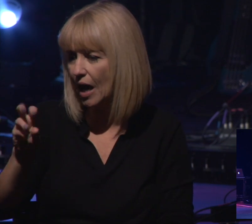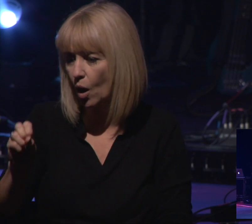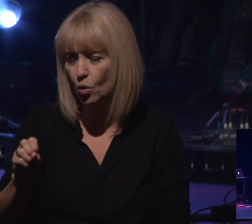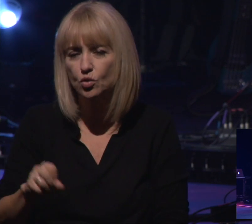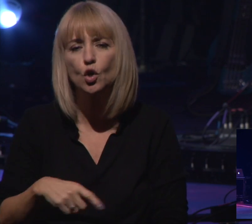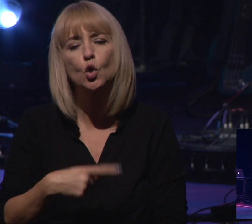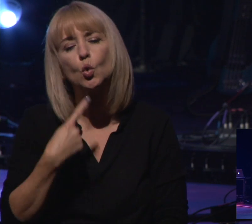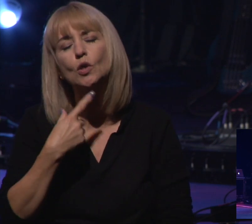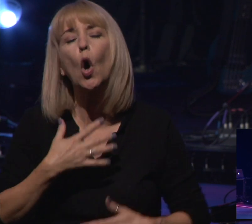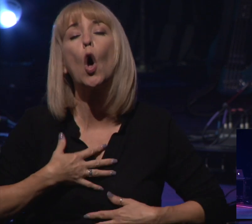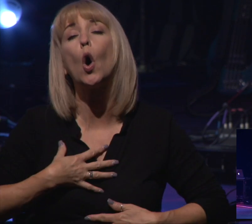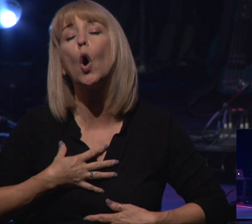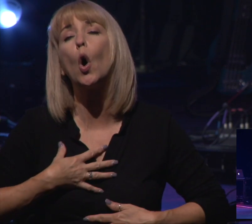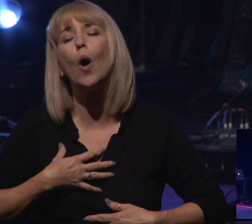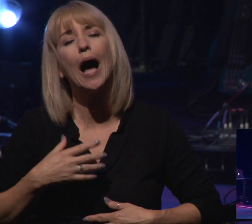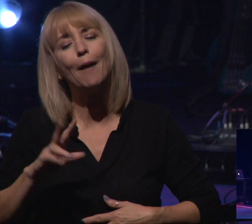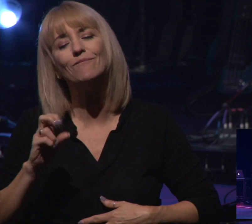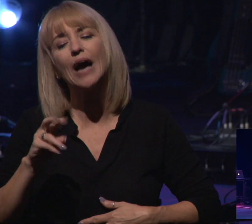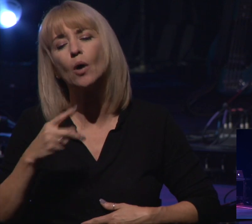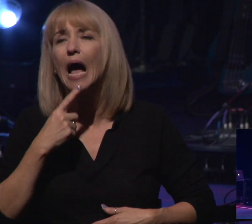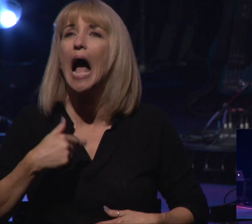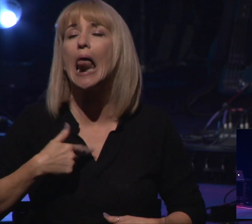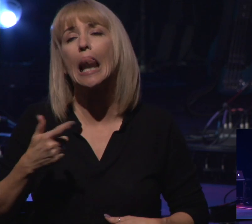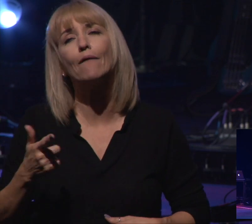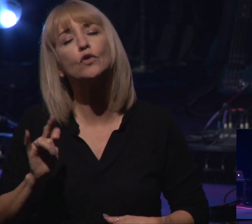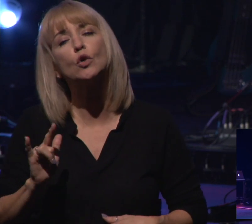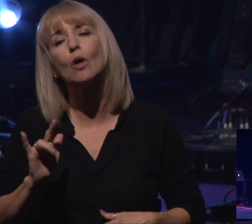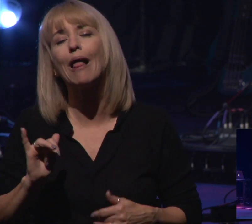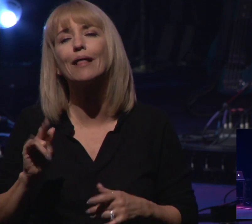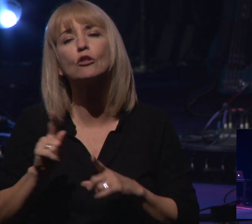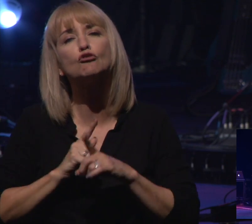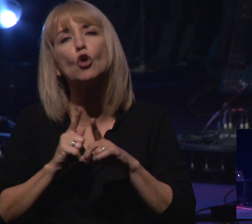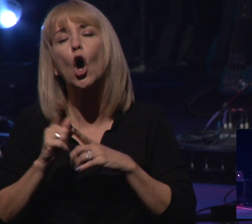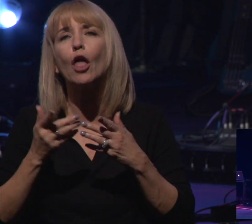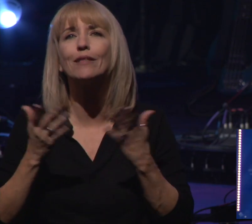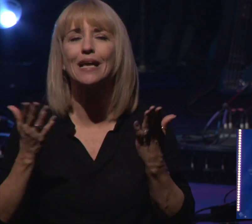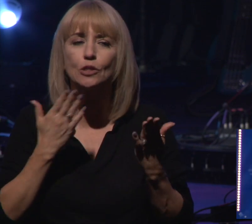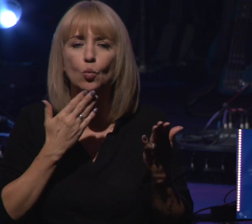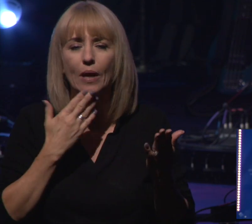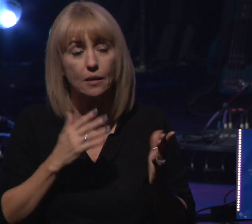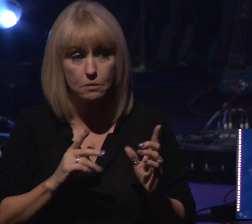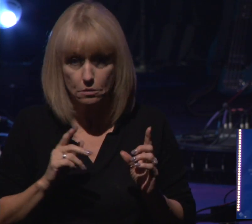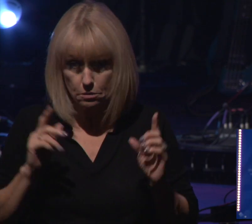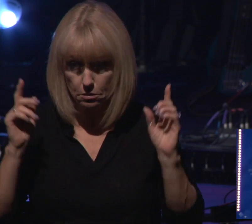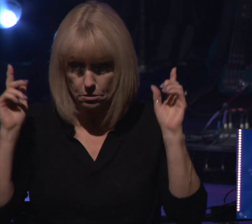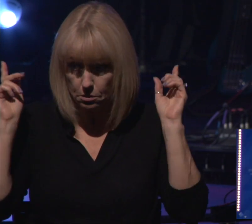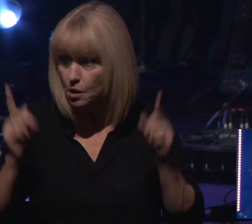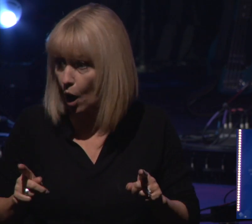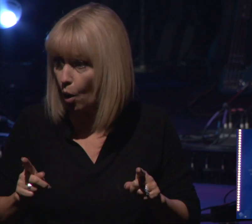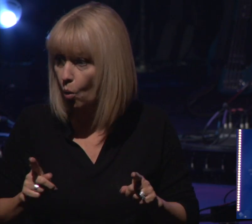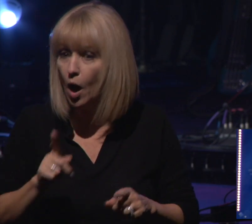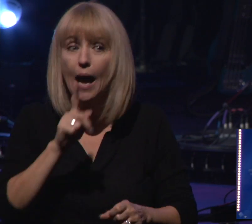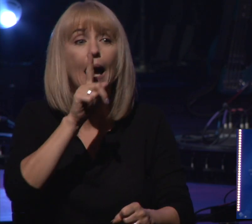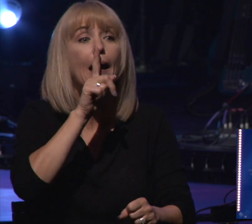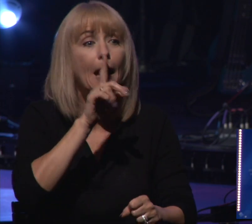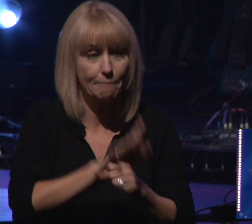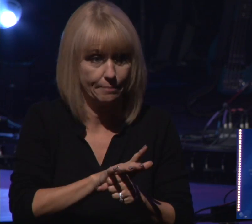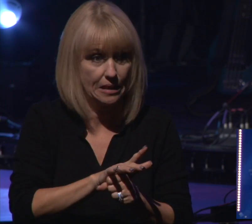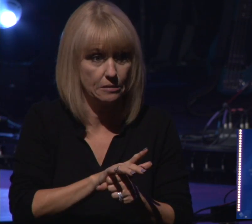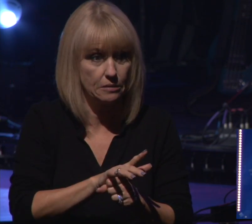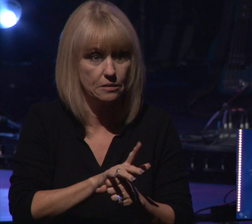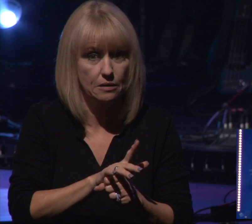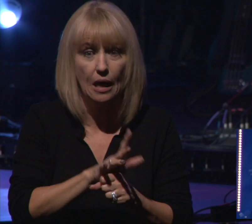you write your own vows, you make a commitment. Don't do, I love you like the stars in the sky and sweet things. There's no commitment in that. But say